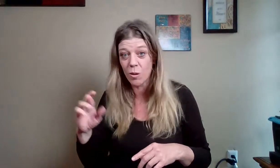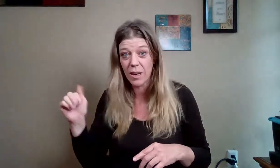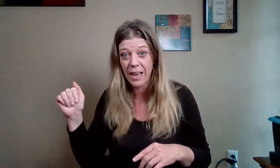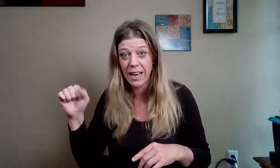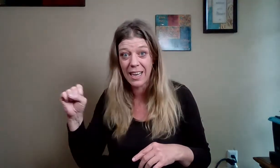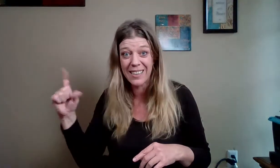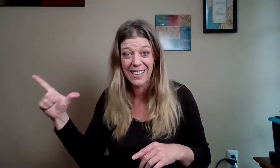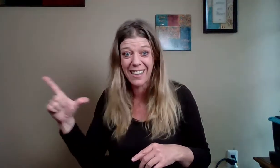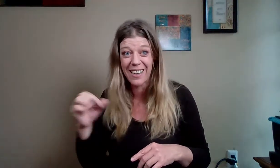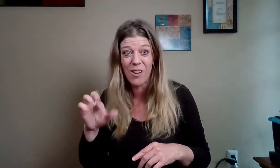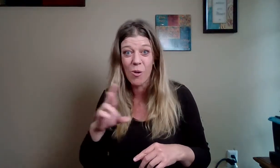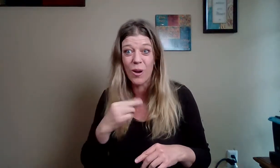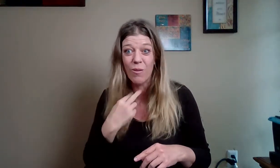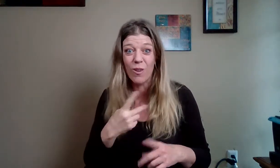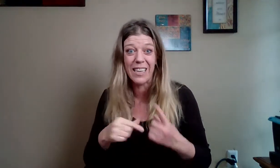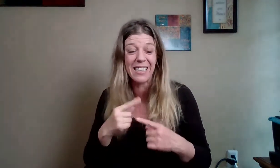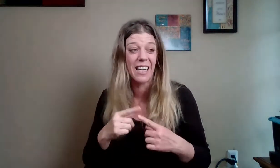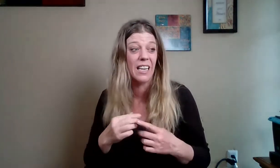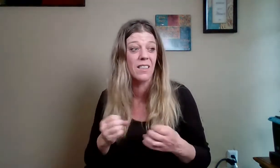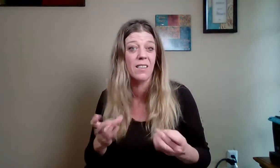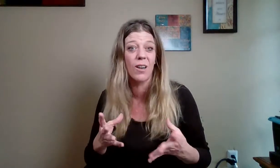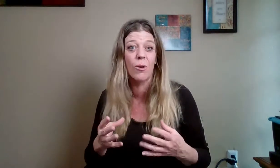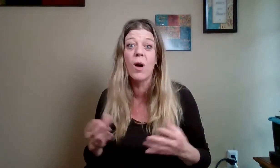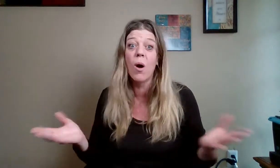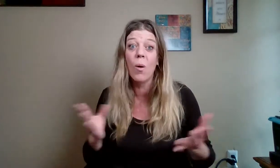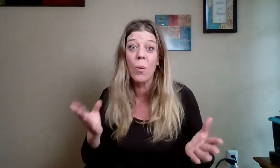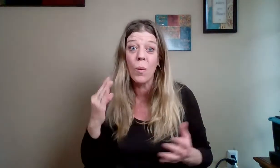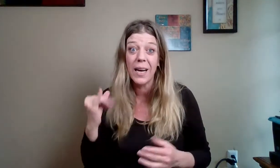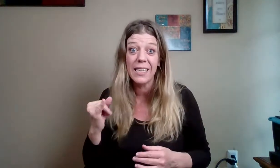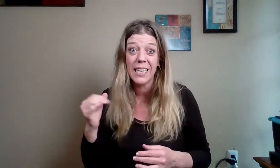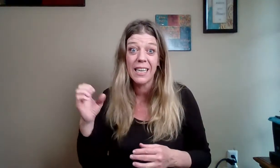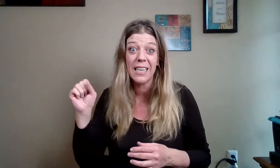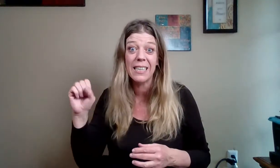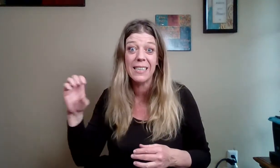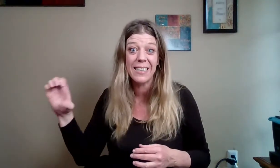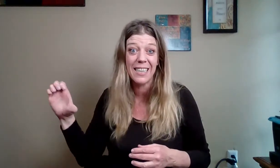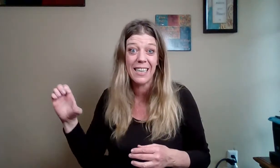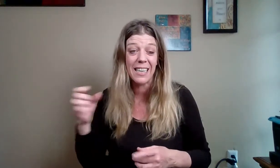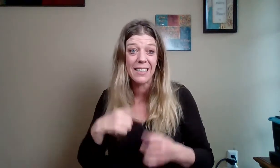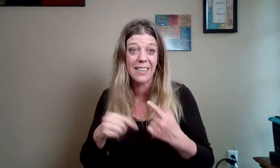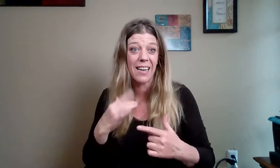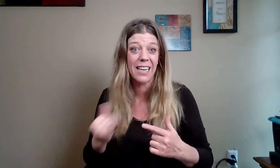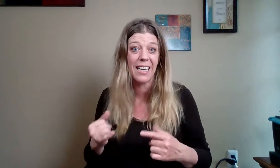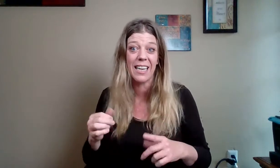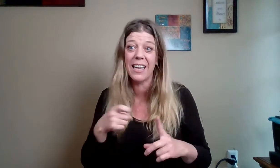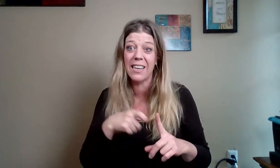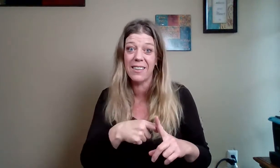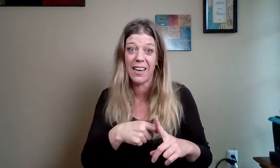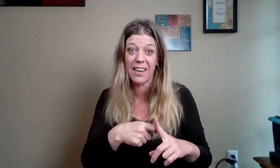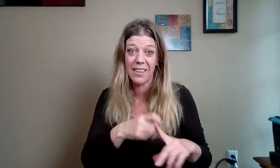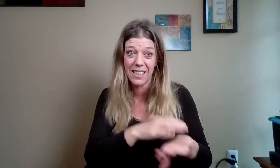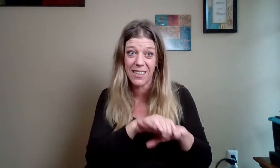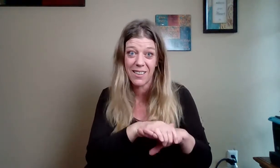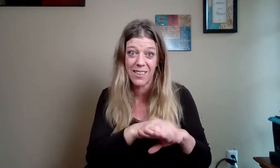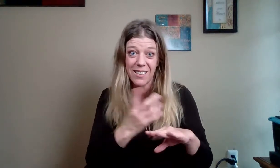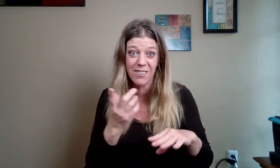or ASL or voice sign. So what is C? Signing exact English.